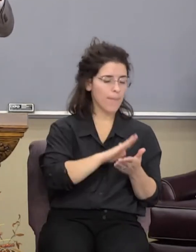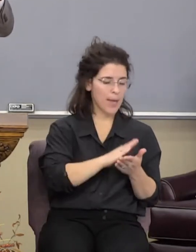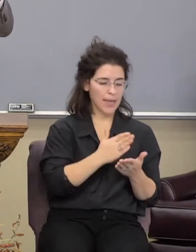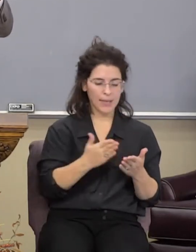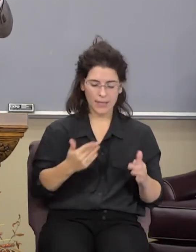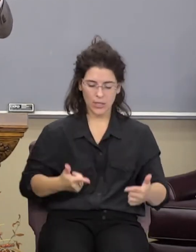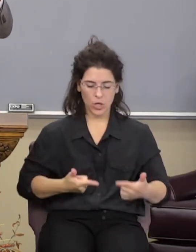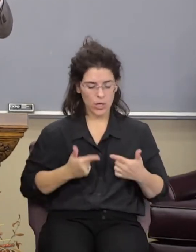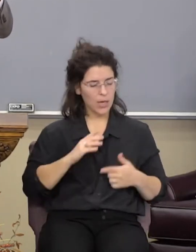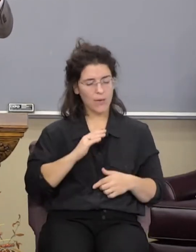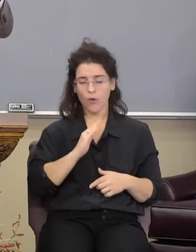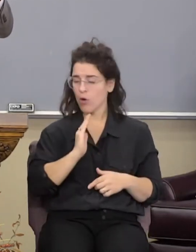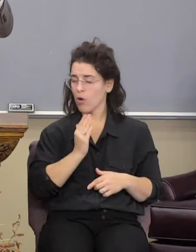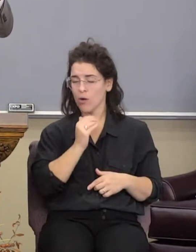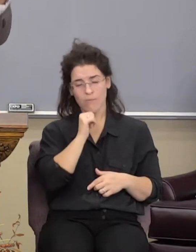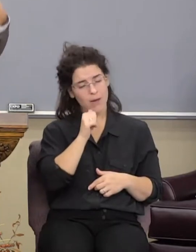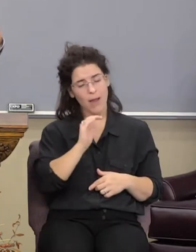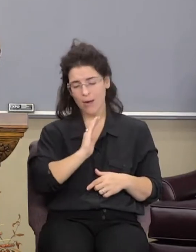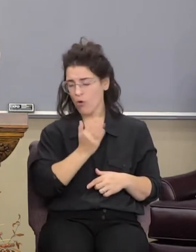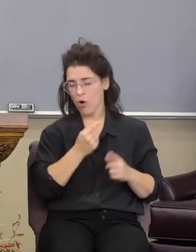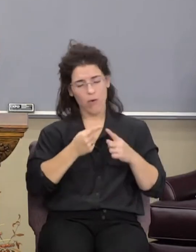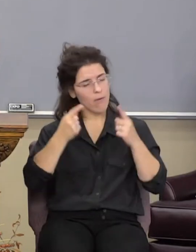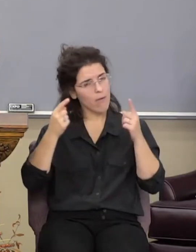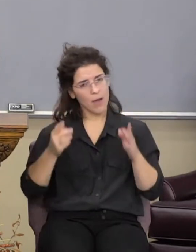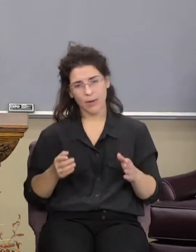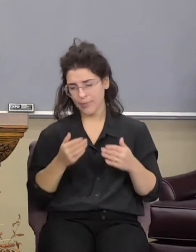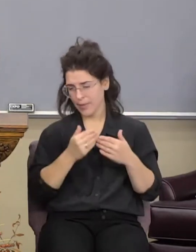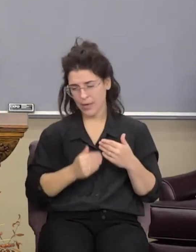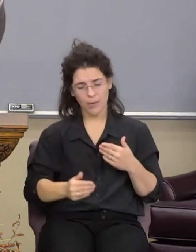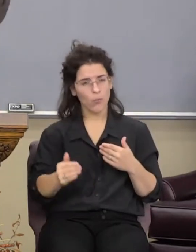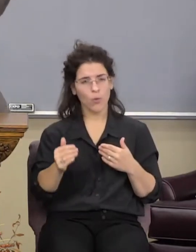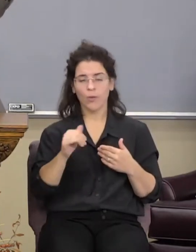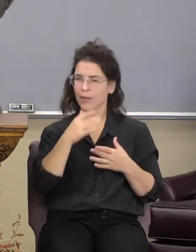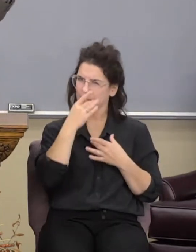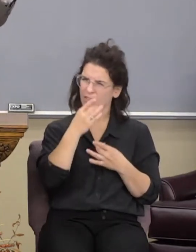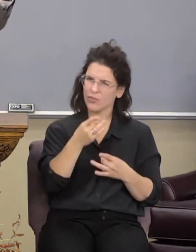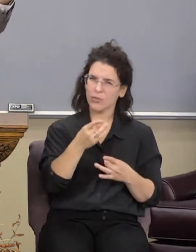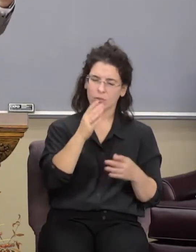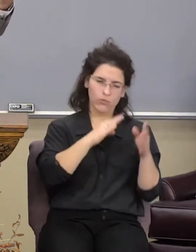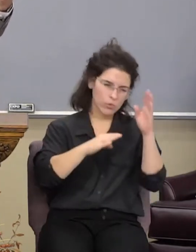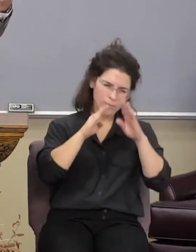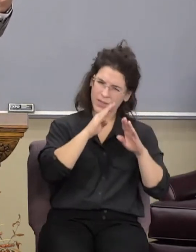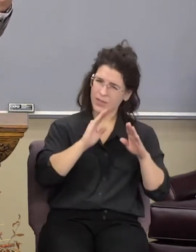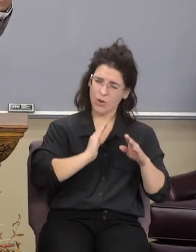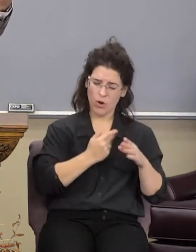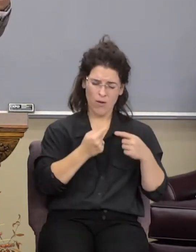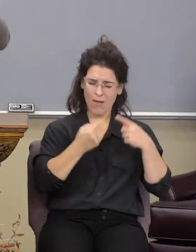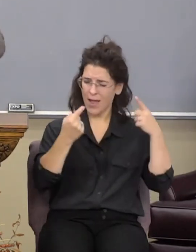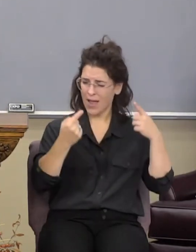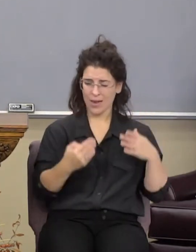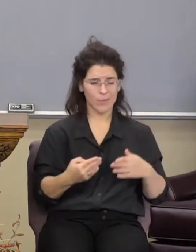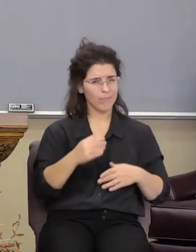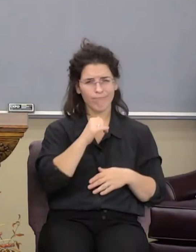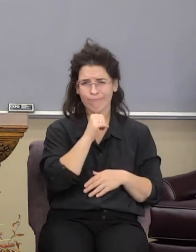enemy anymore. Isn't that interesting? Tribulation